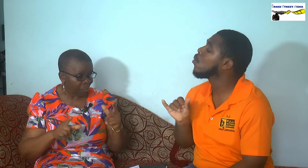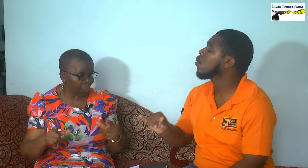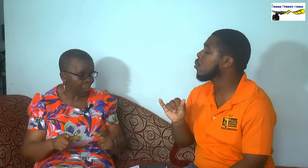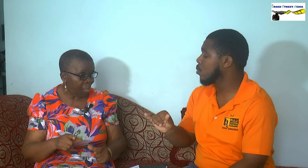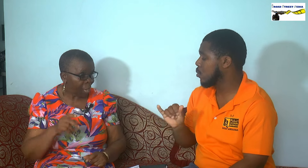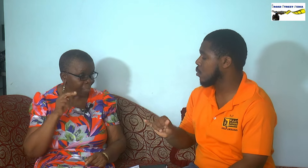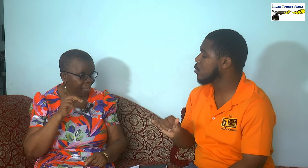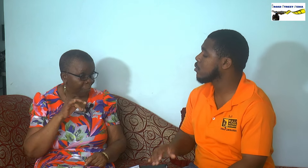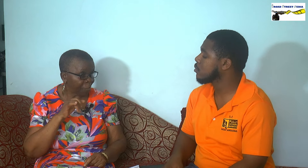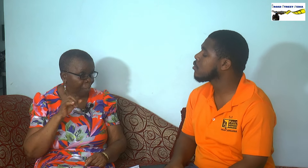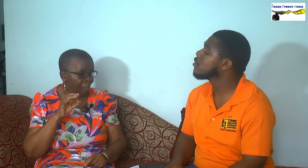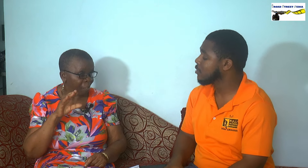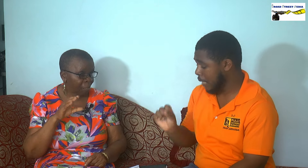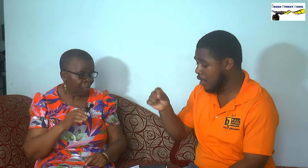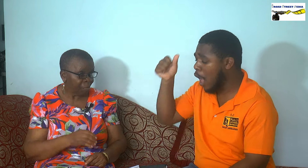sing sign language at NIFCA.